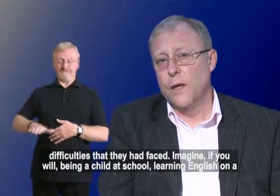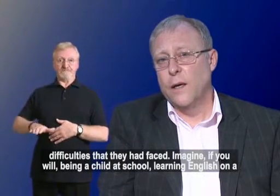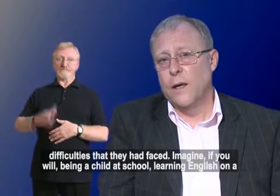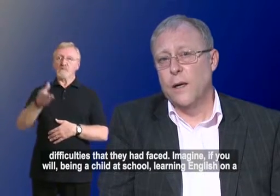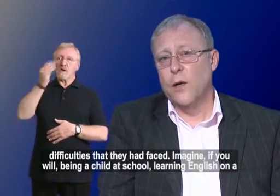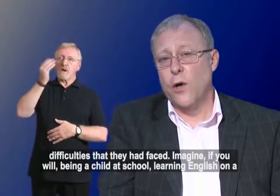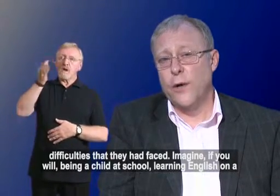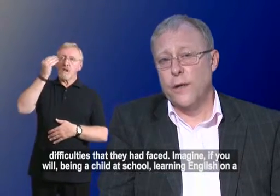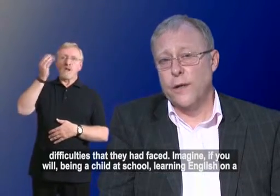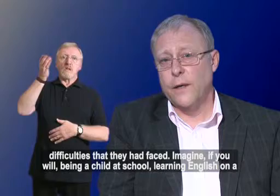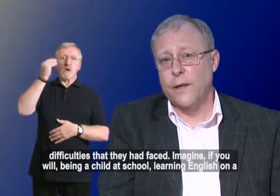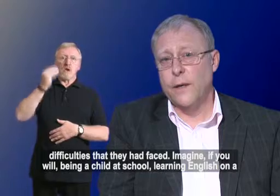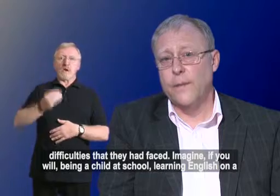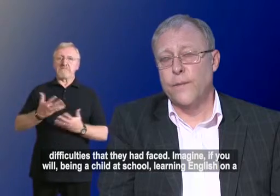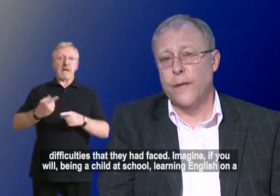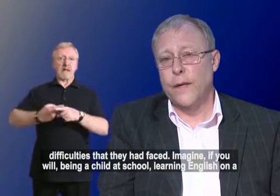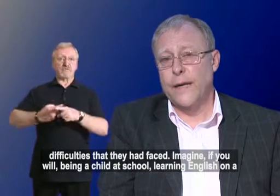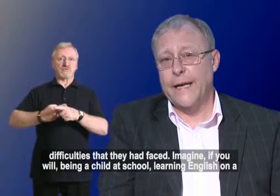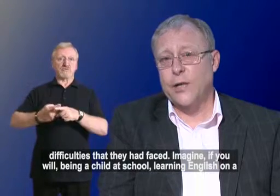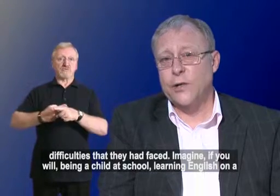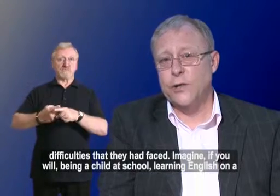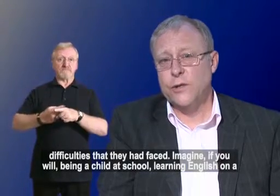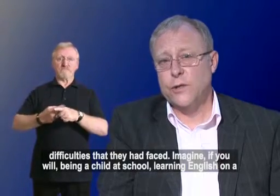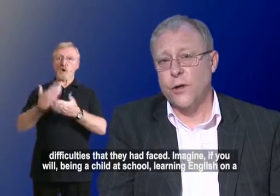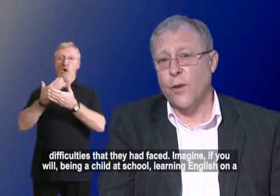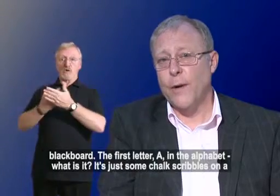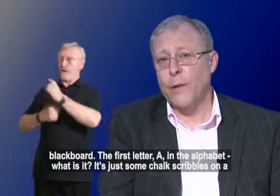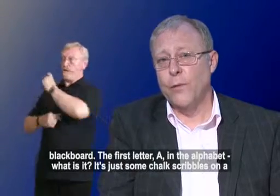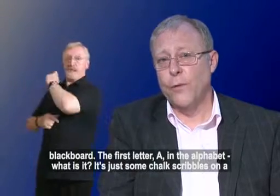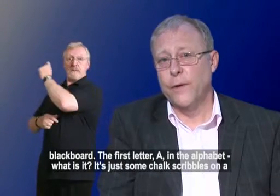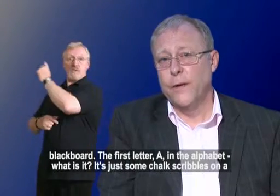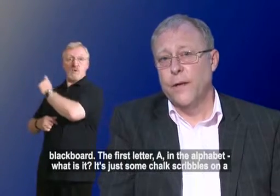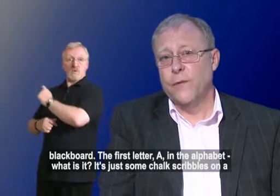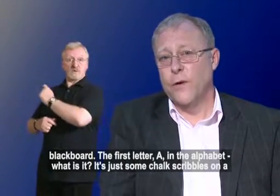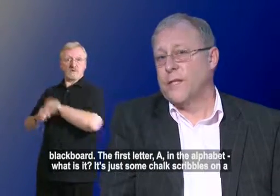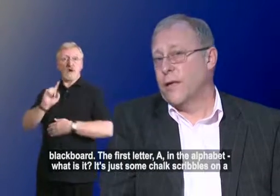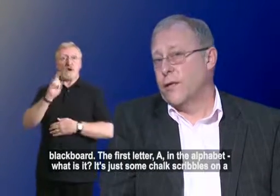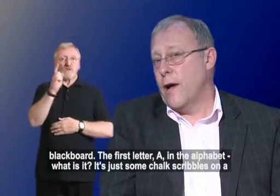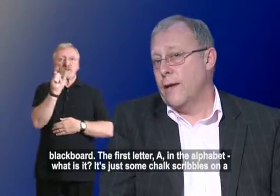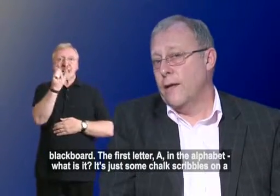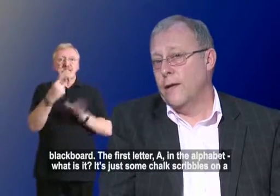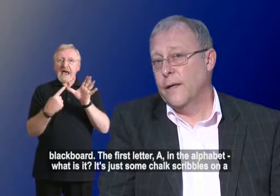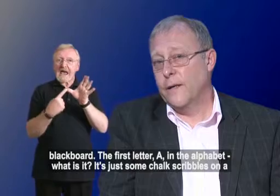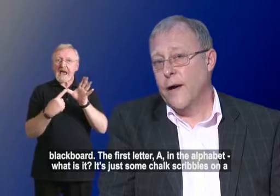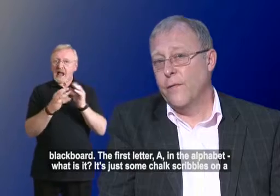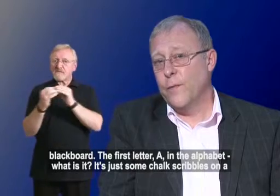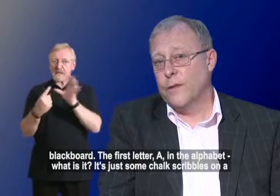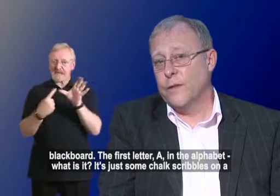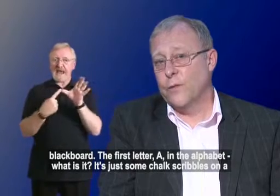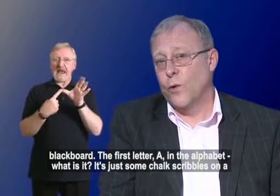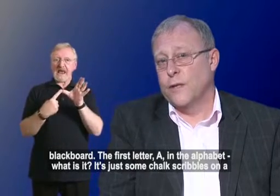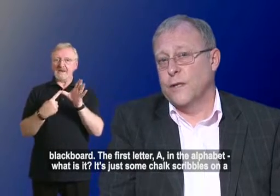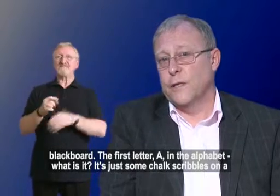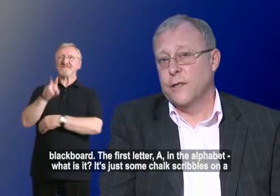school, learning English on a blackboard. The first letter A in the